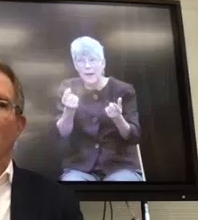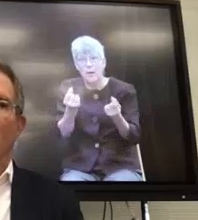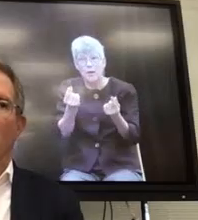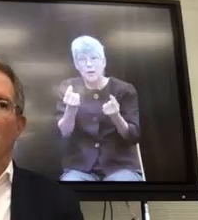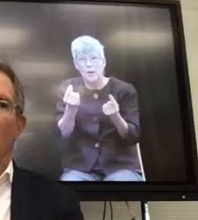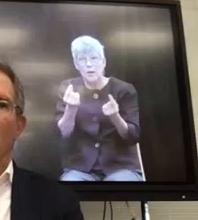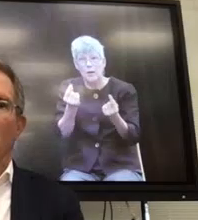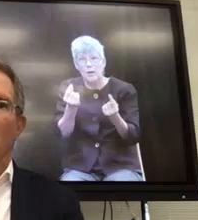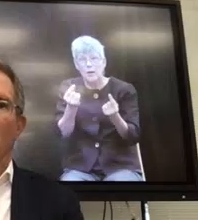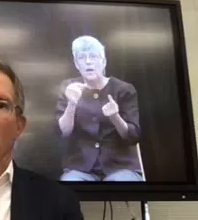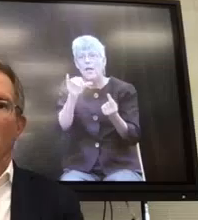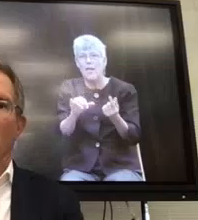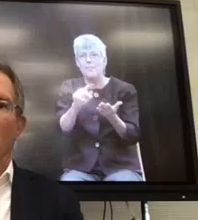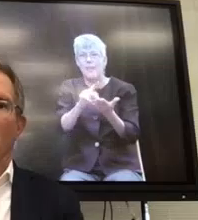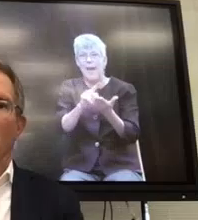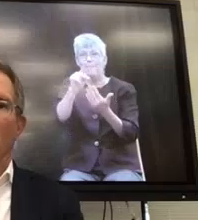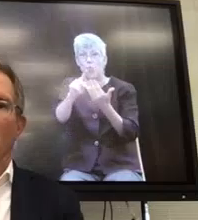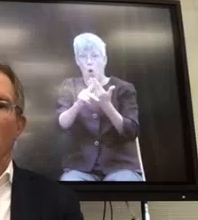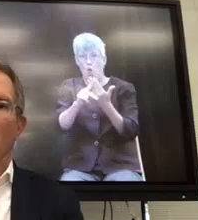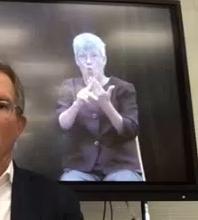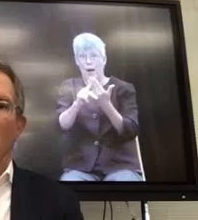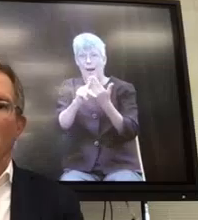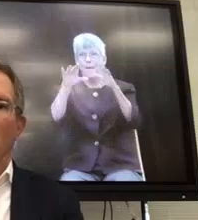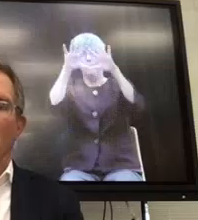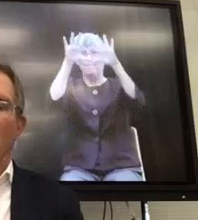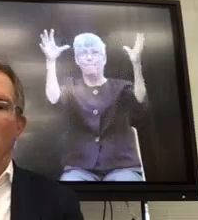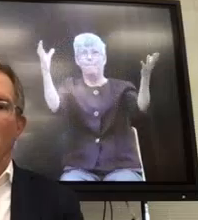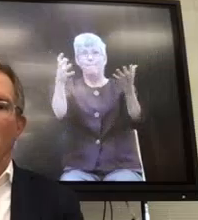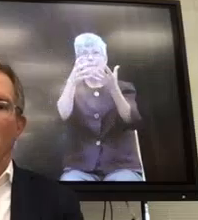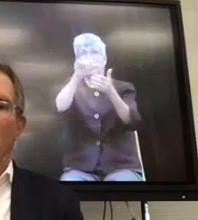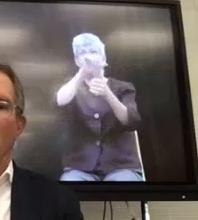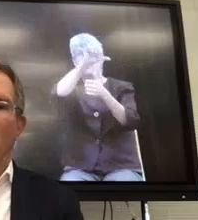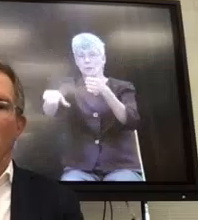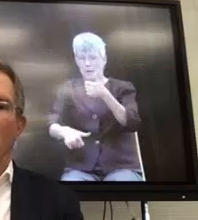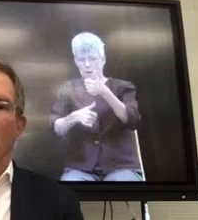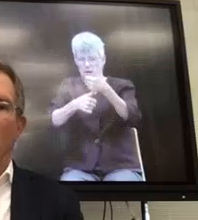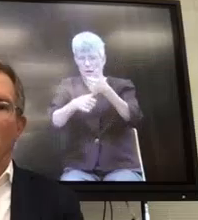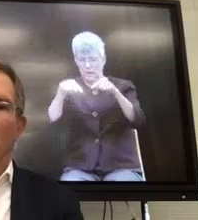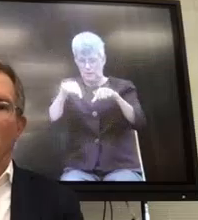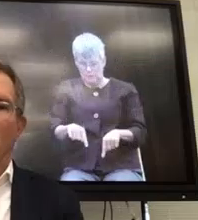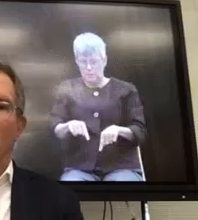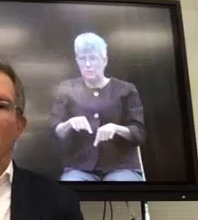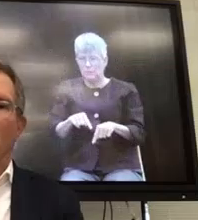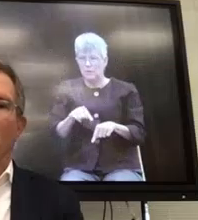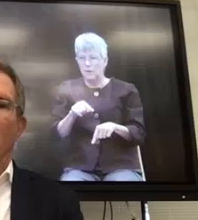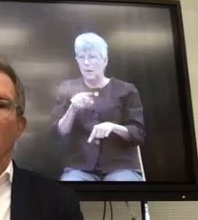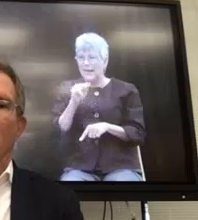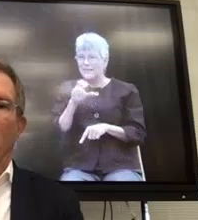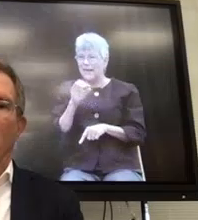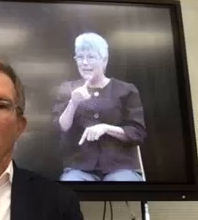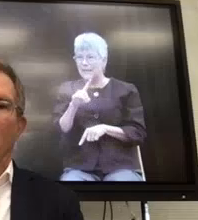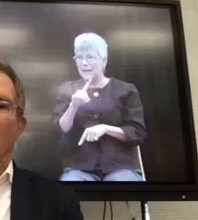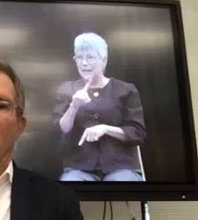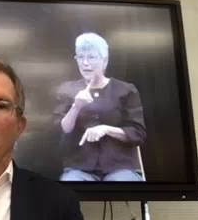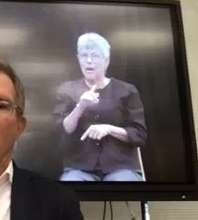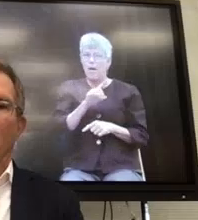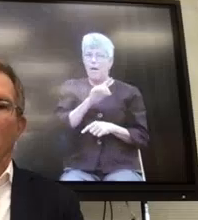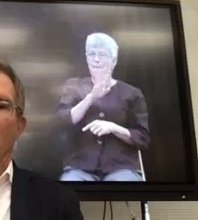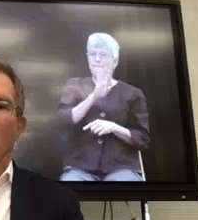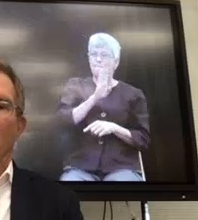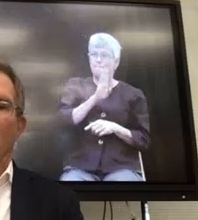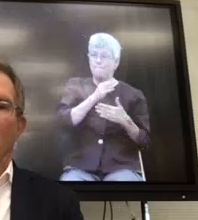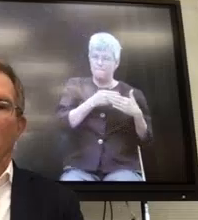that program needs to come back under the deaf schools, the birth to two, because we can